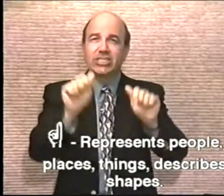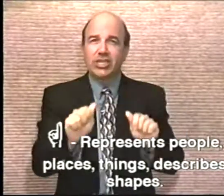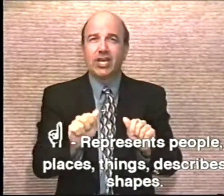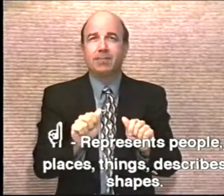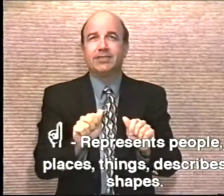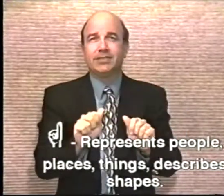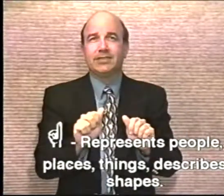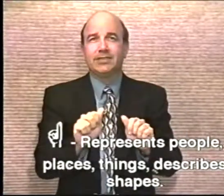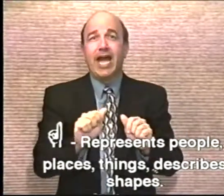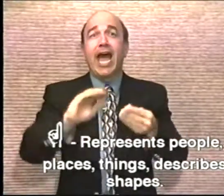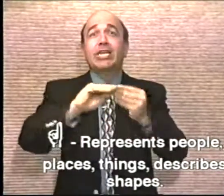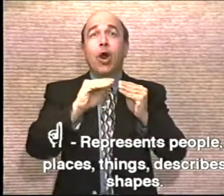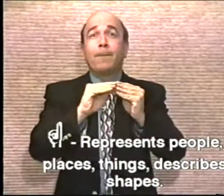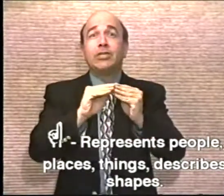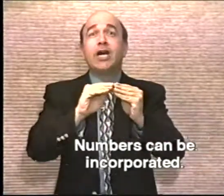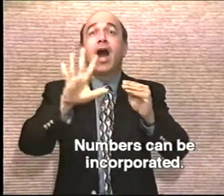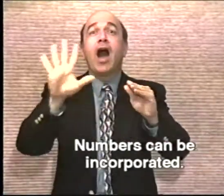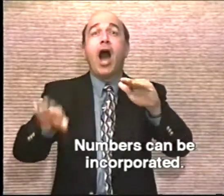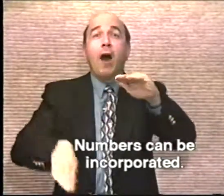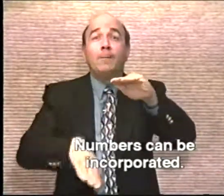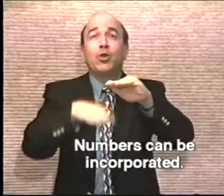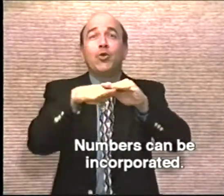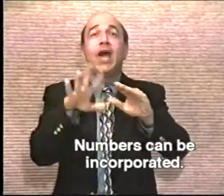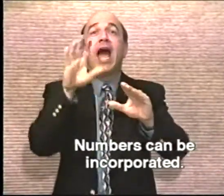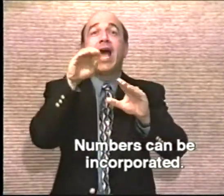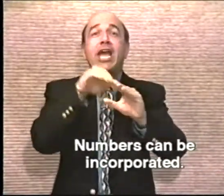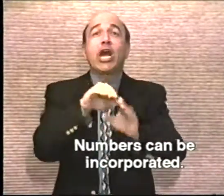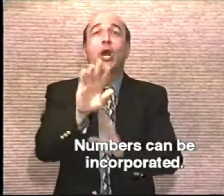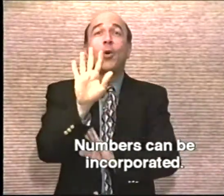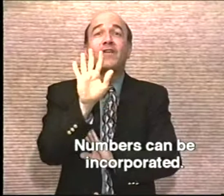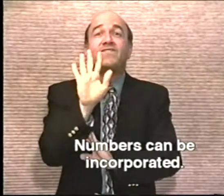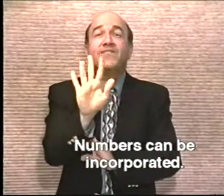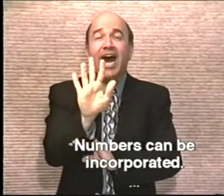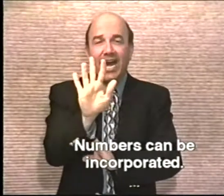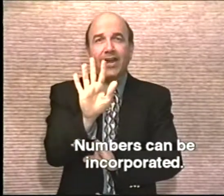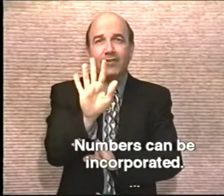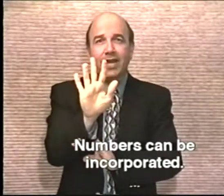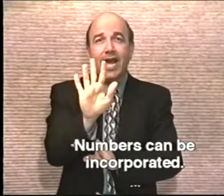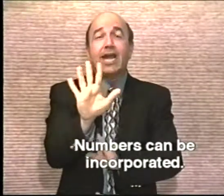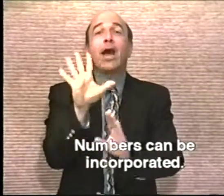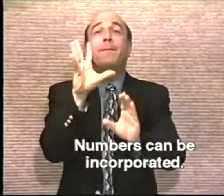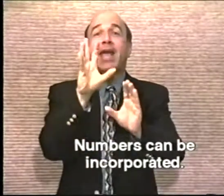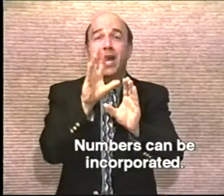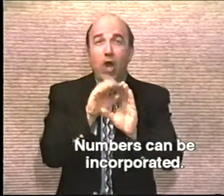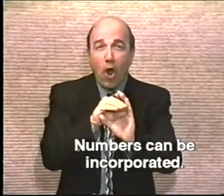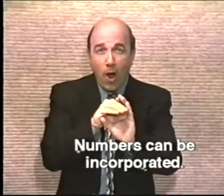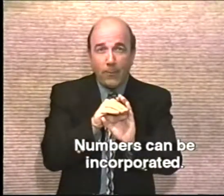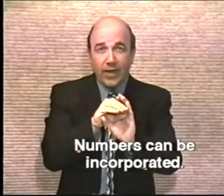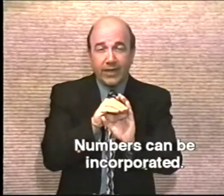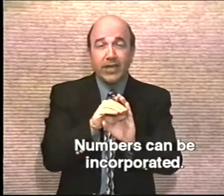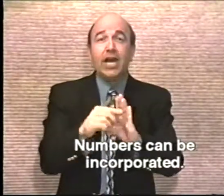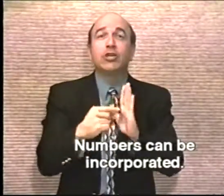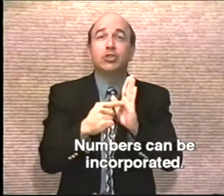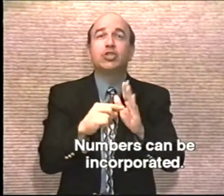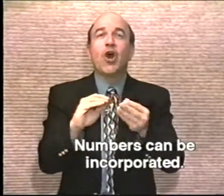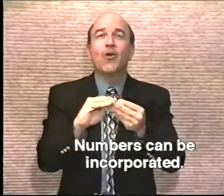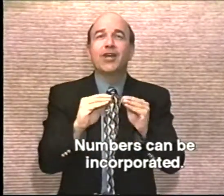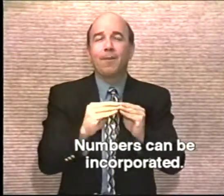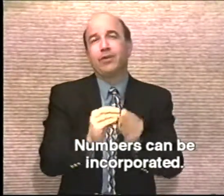shape. And numbers up to and including 5 can be incorporated to show numbers.